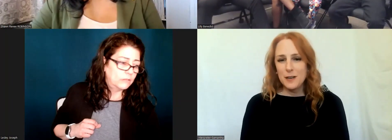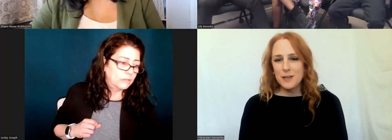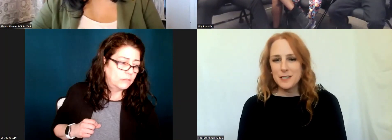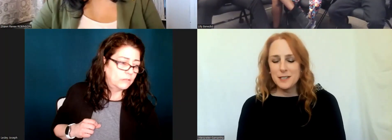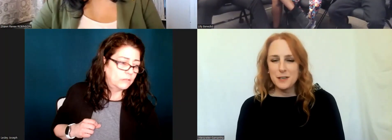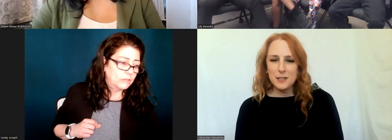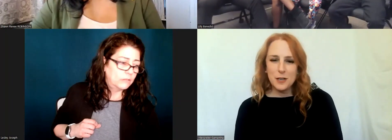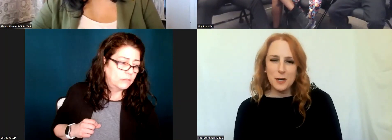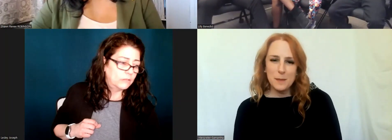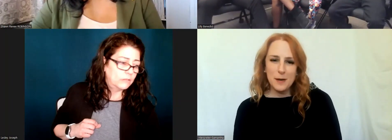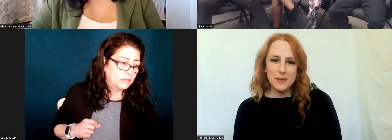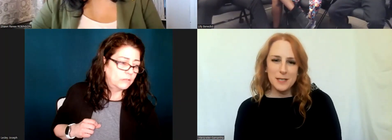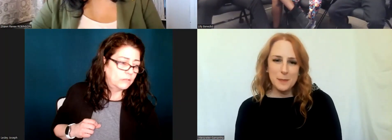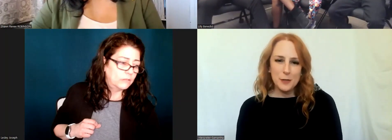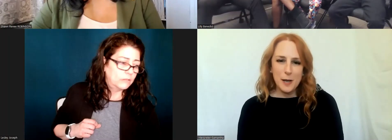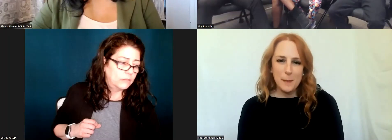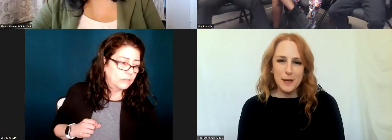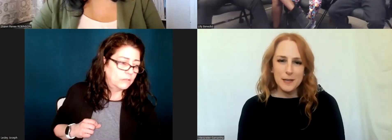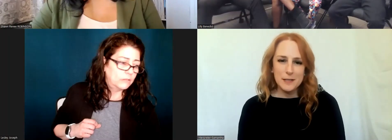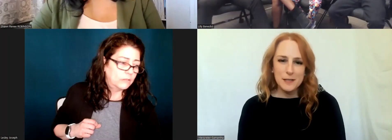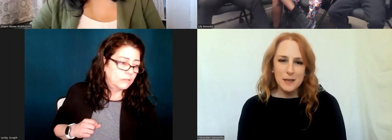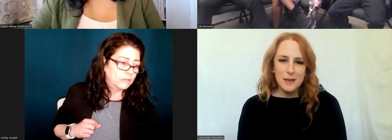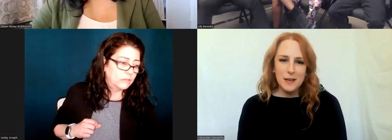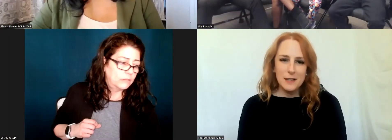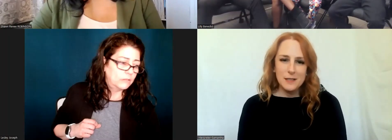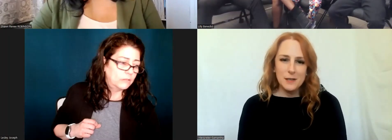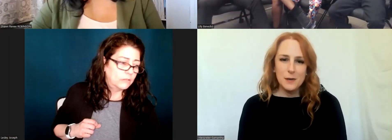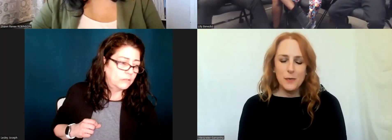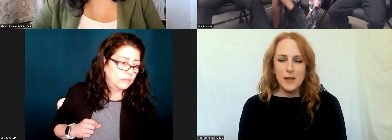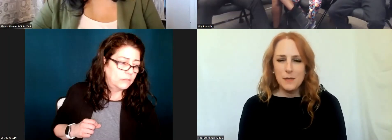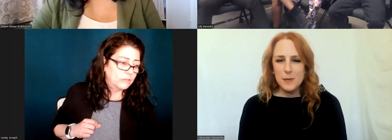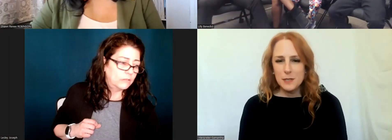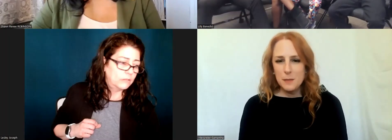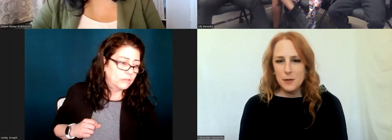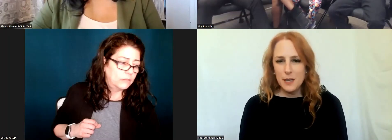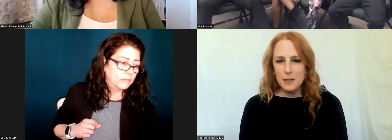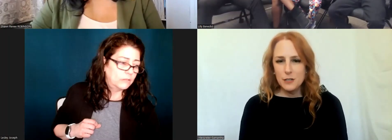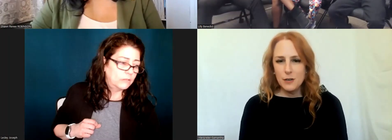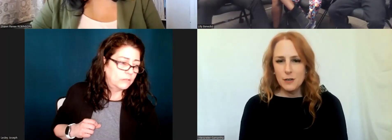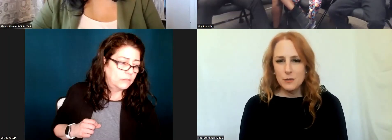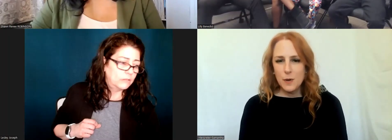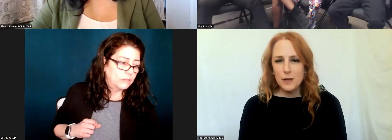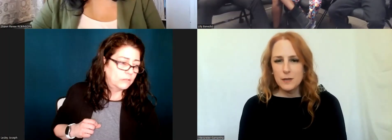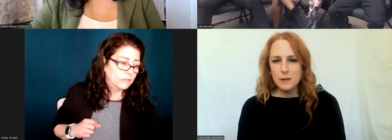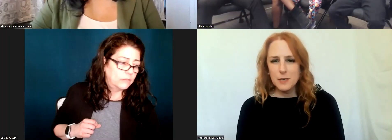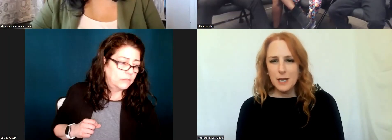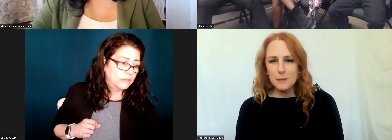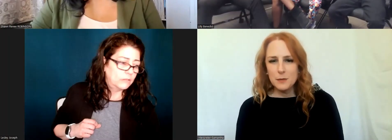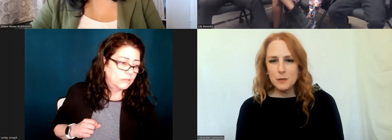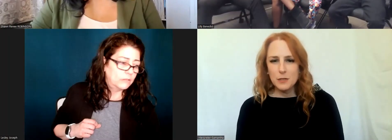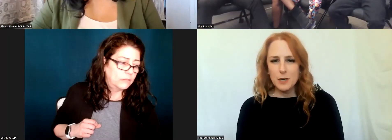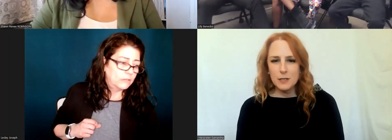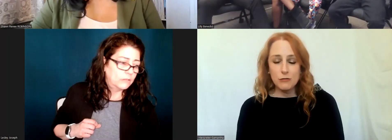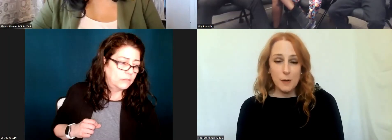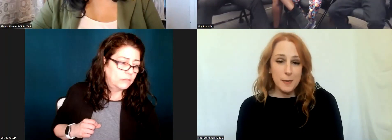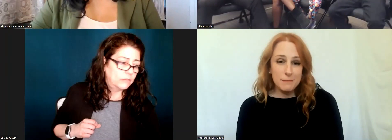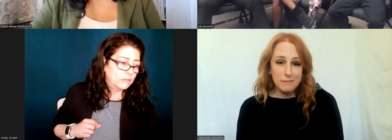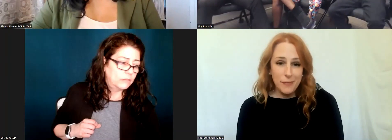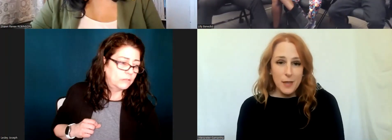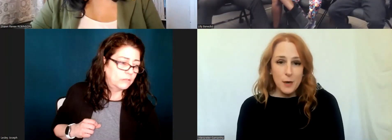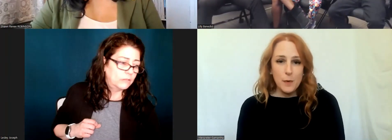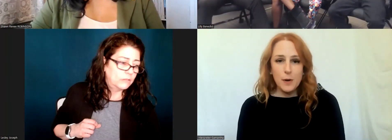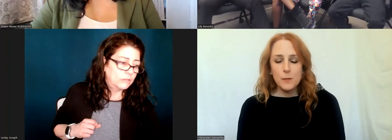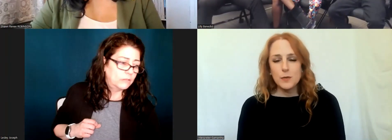communication. We don't necessarily talk about deeper topics. And so if we have a miscommunication as well, sometimes we'll just drop